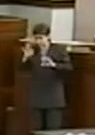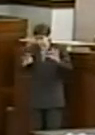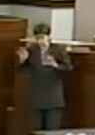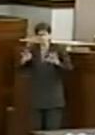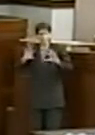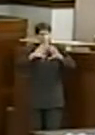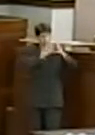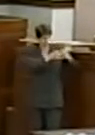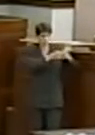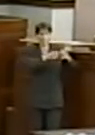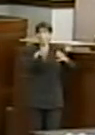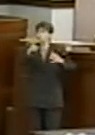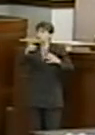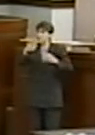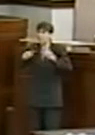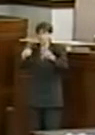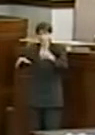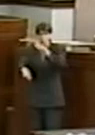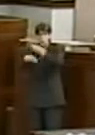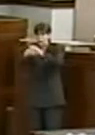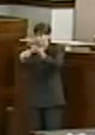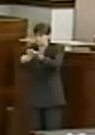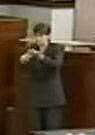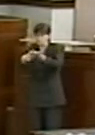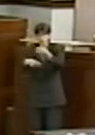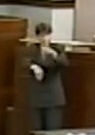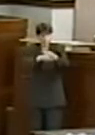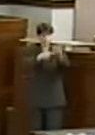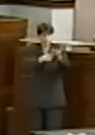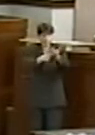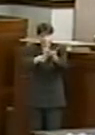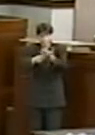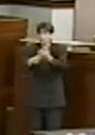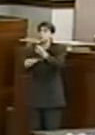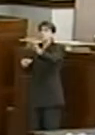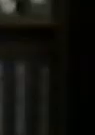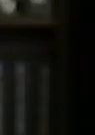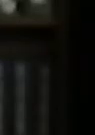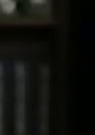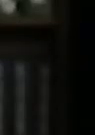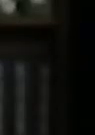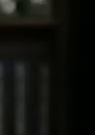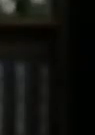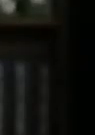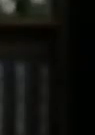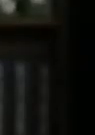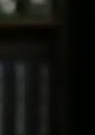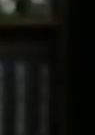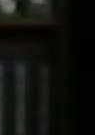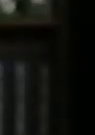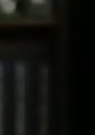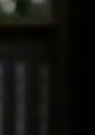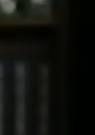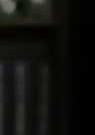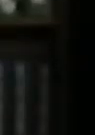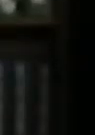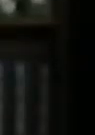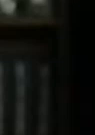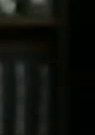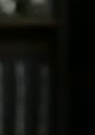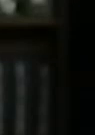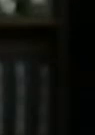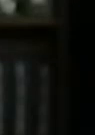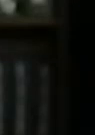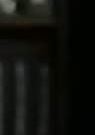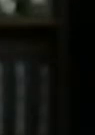becomes necessary for the interpreter to voice, the team interpreter would likely change positions. But more about that in a minute. For now,